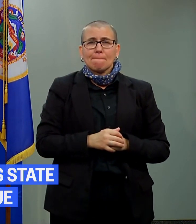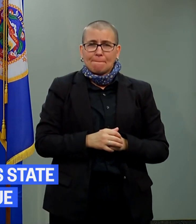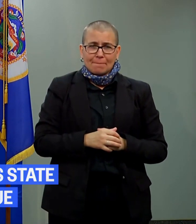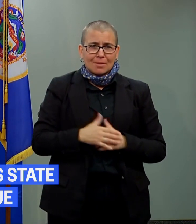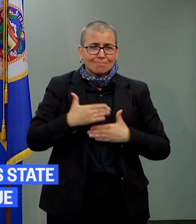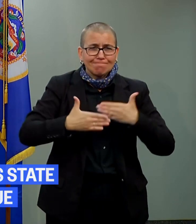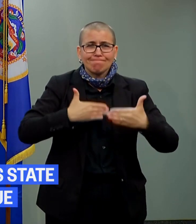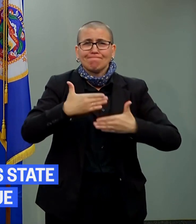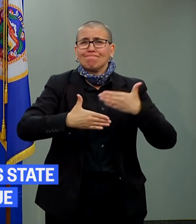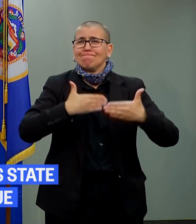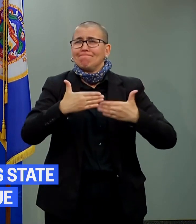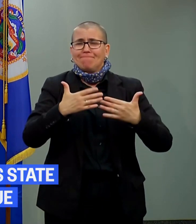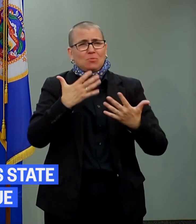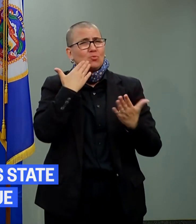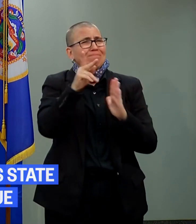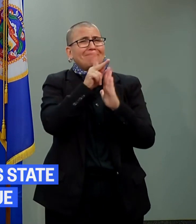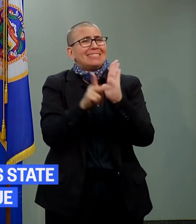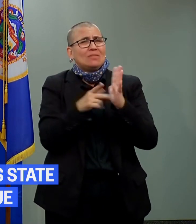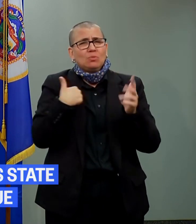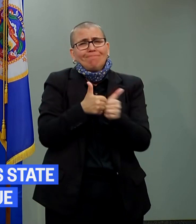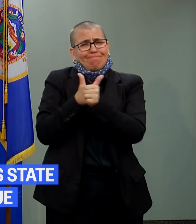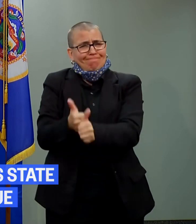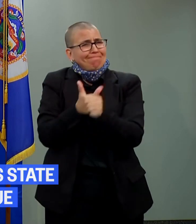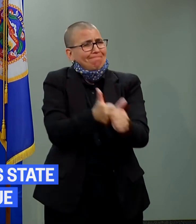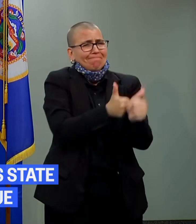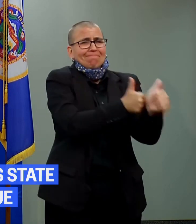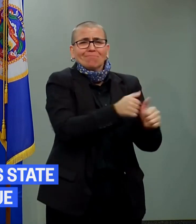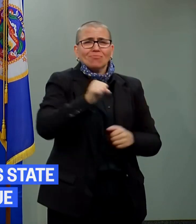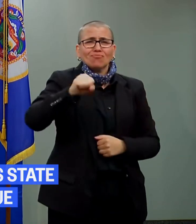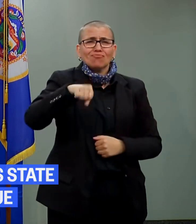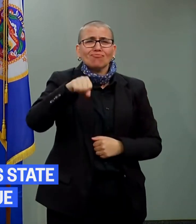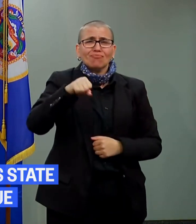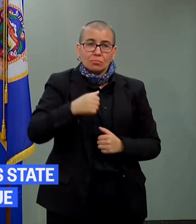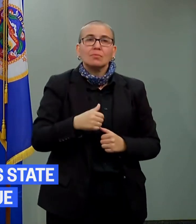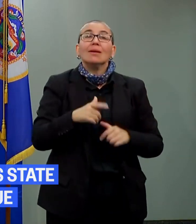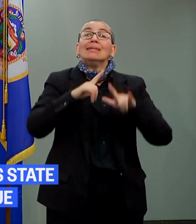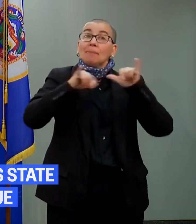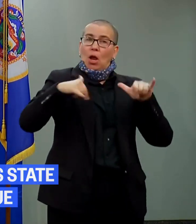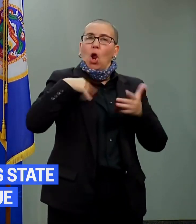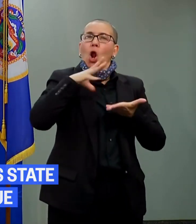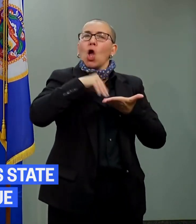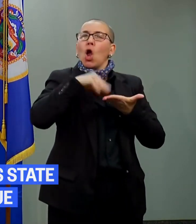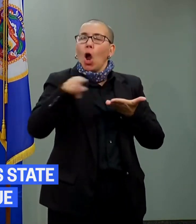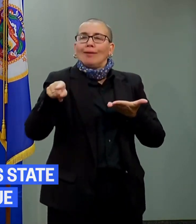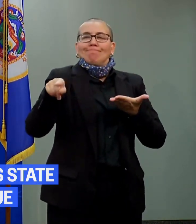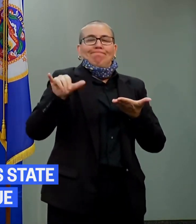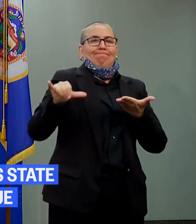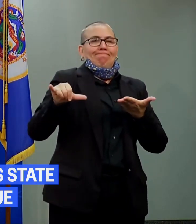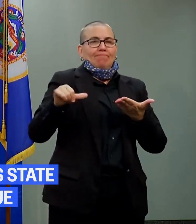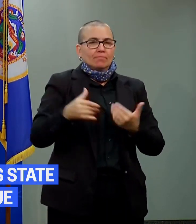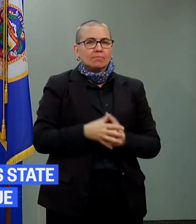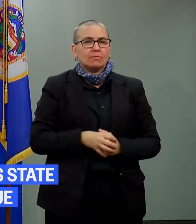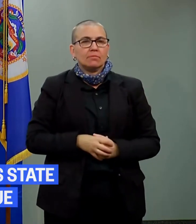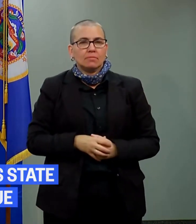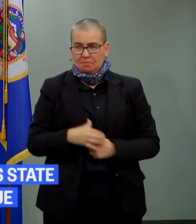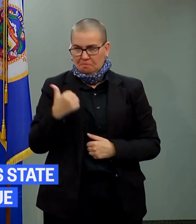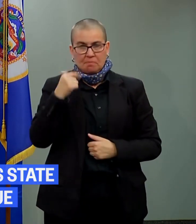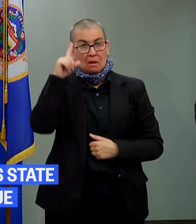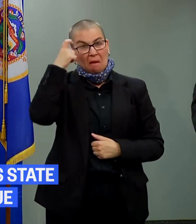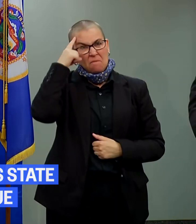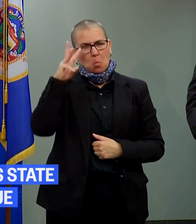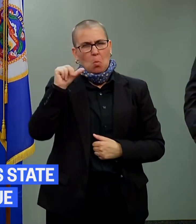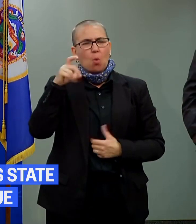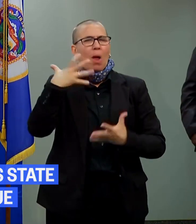good policy. But that doesn't mean that we don't learn from each one of these incidents. I would follow up, Peter. Thank you, Colonel. I think this is one of the things of